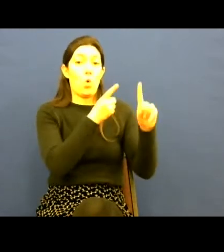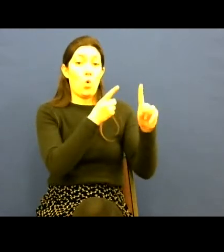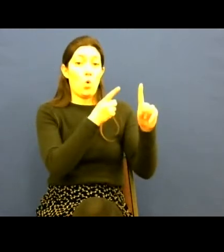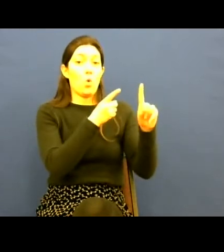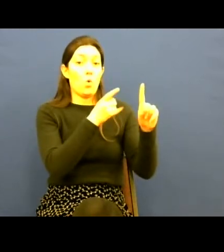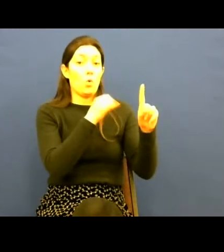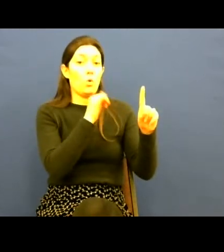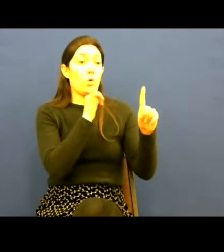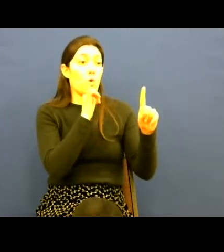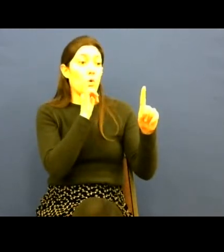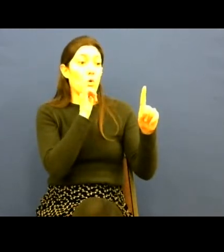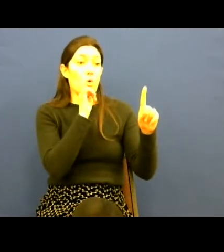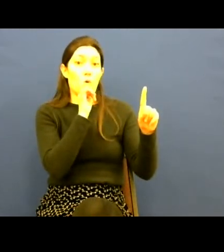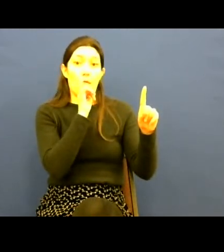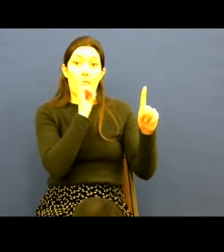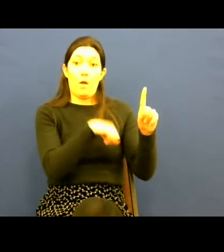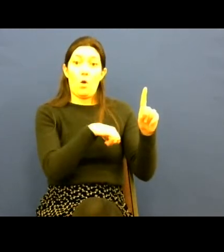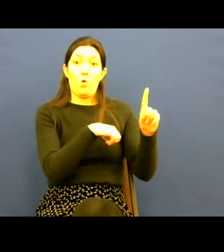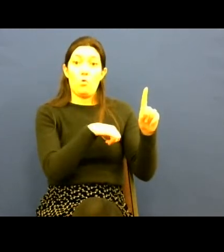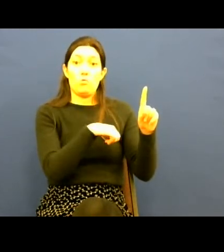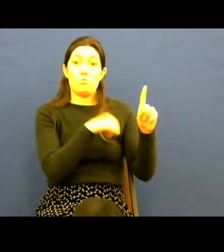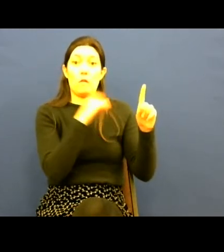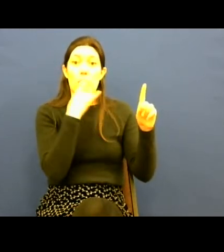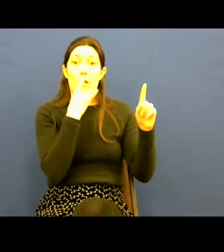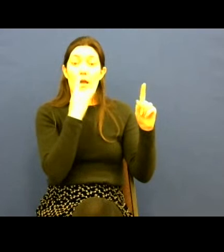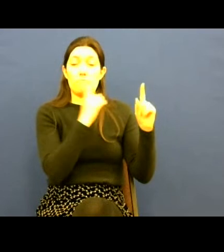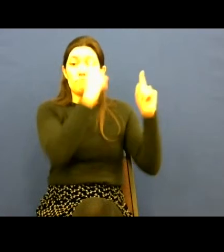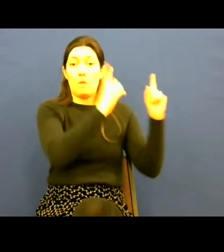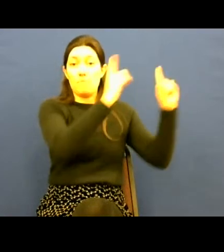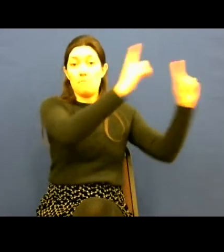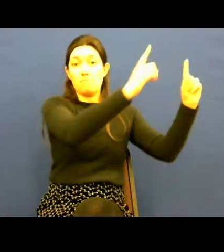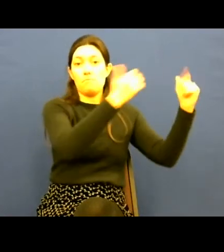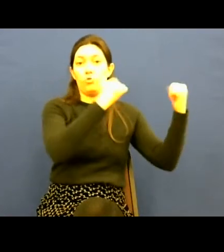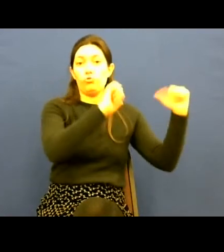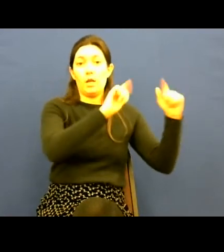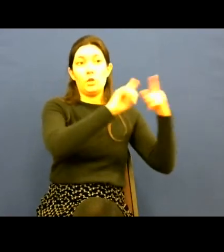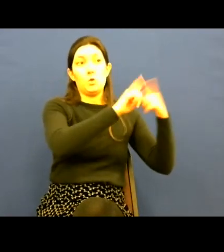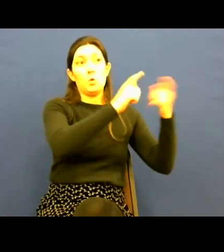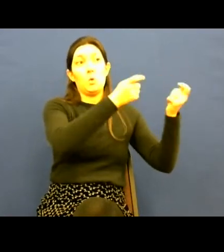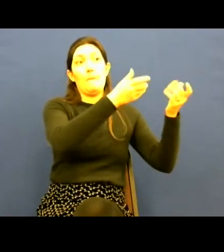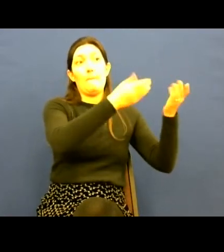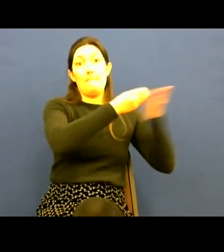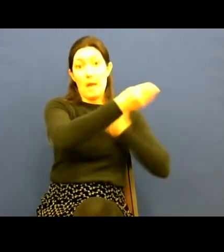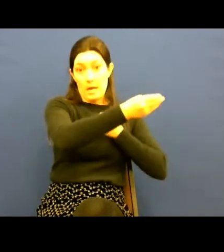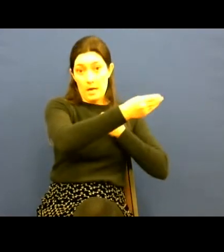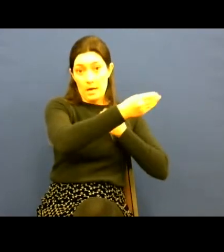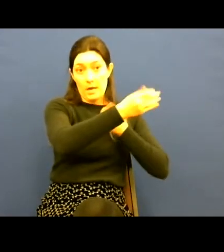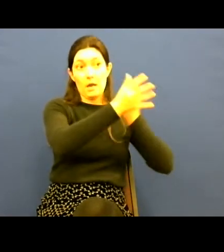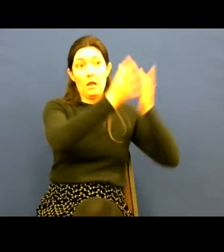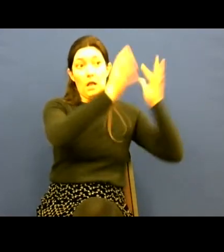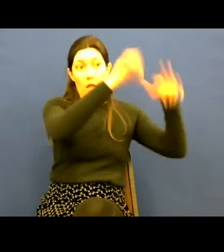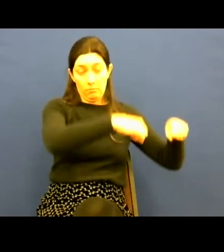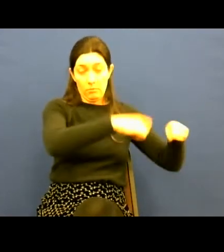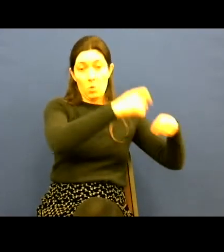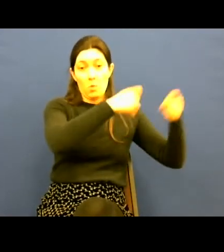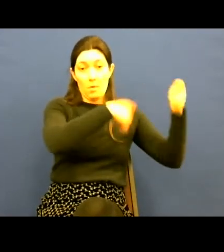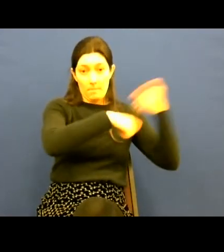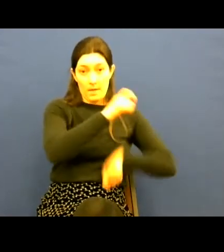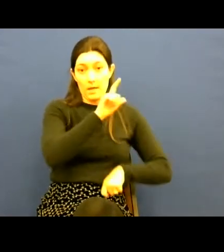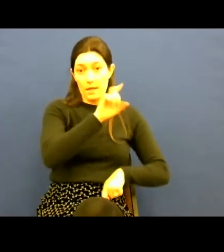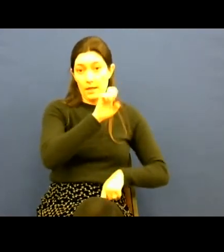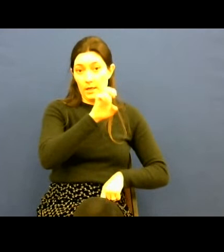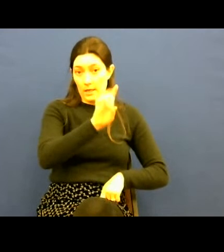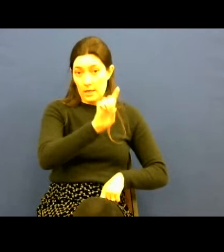the utility companies, replace them with LED fixtures and maintain them